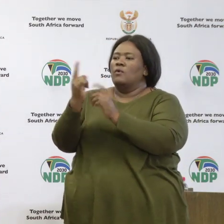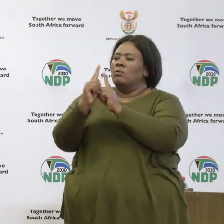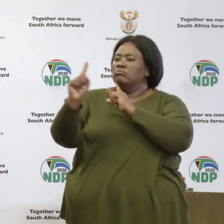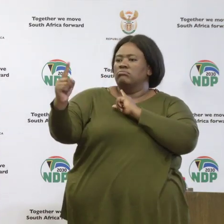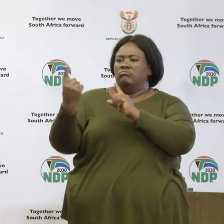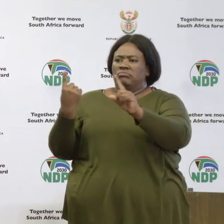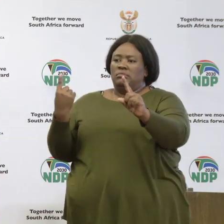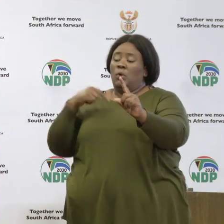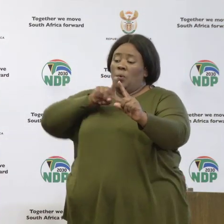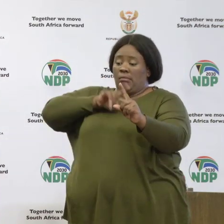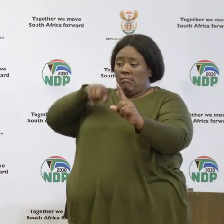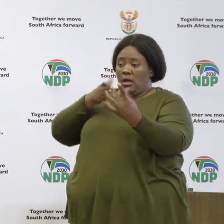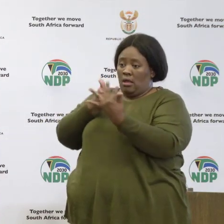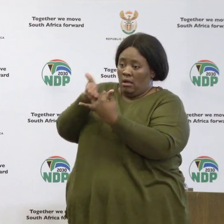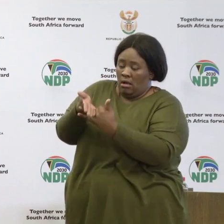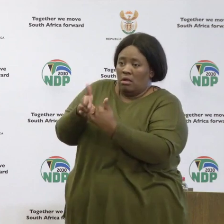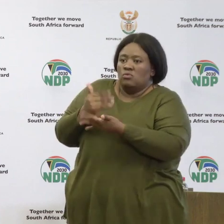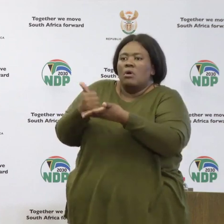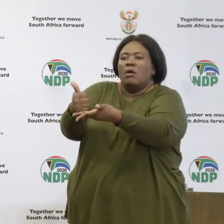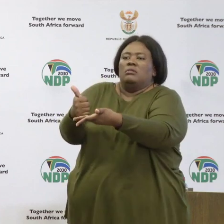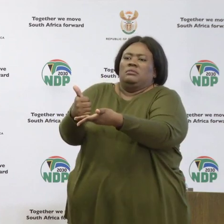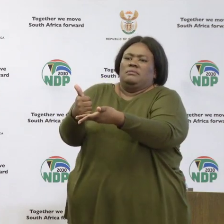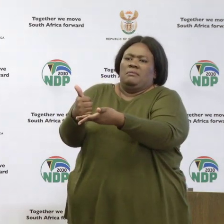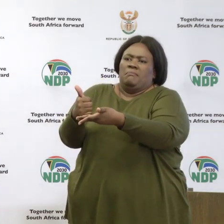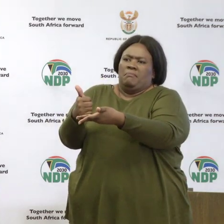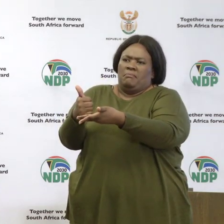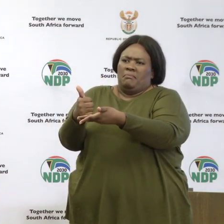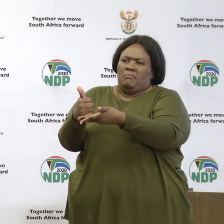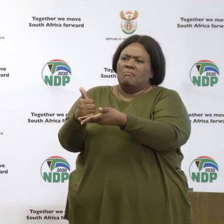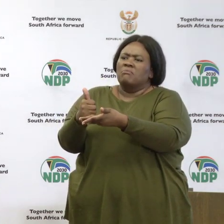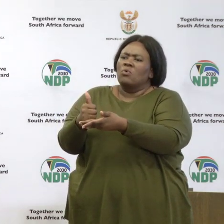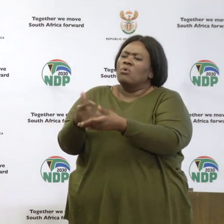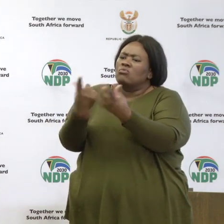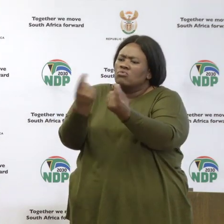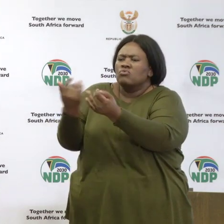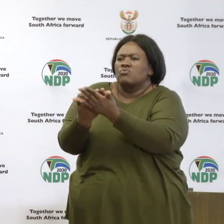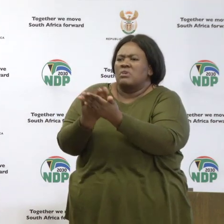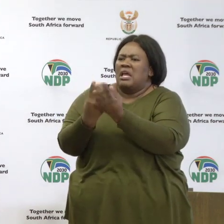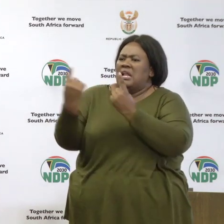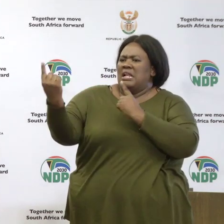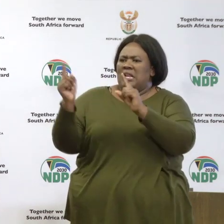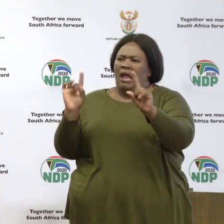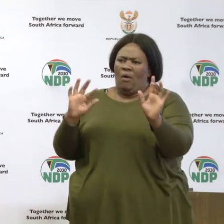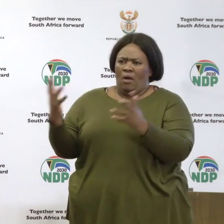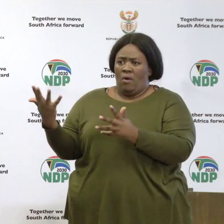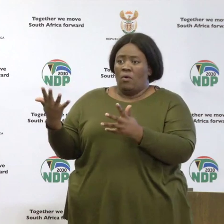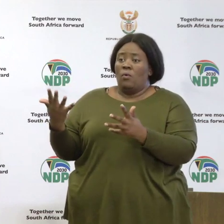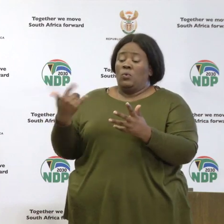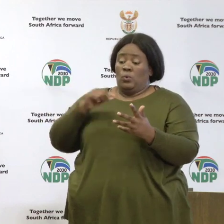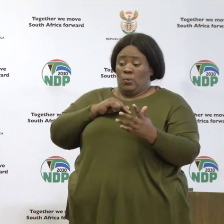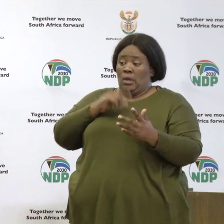come in and assist them to de-densify the areas. In doing so, we are taking cognizance of the fact